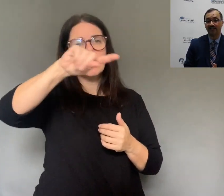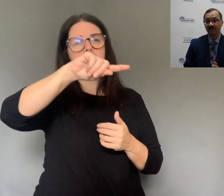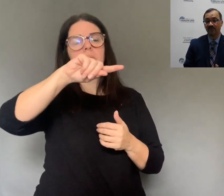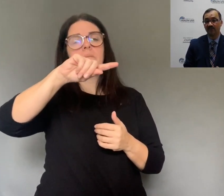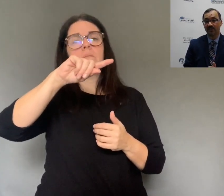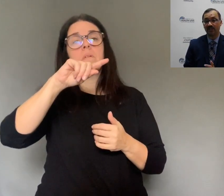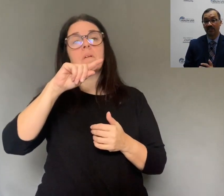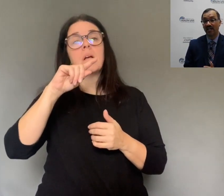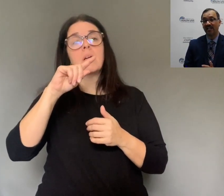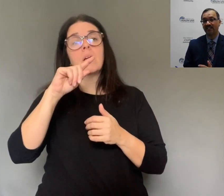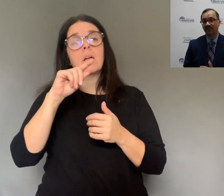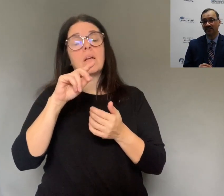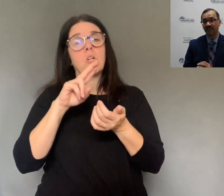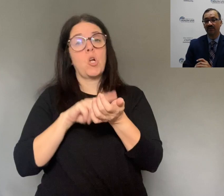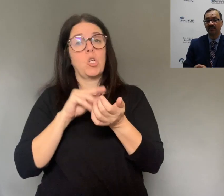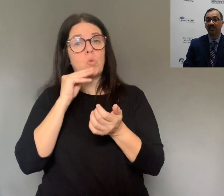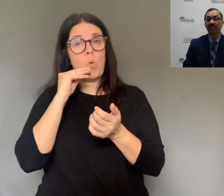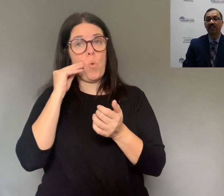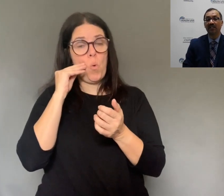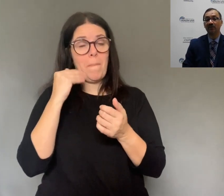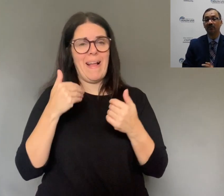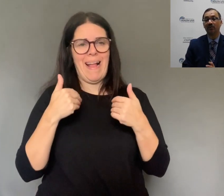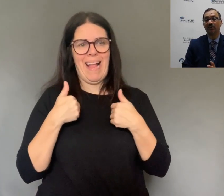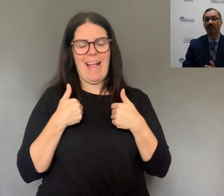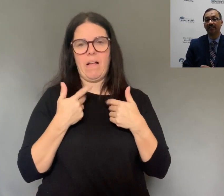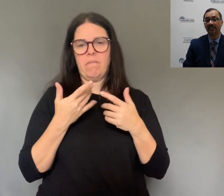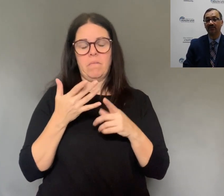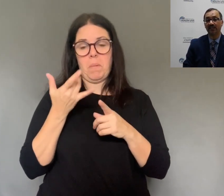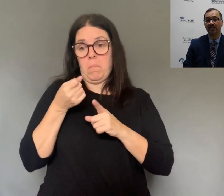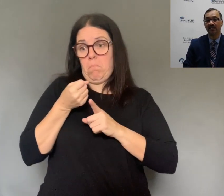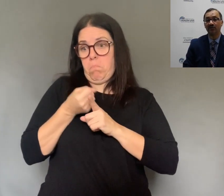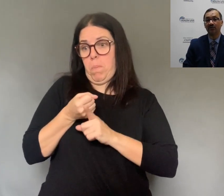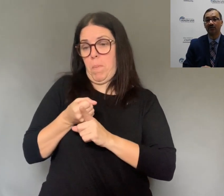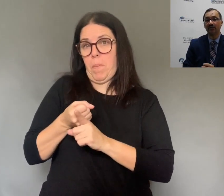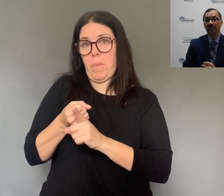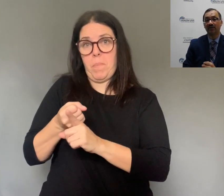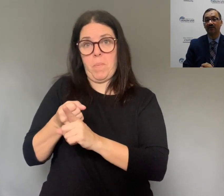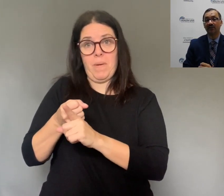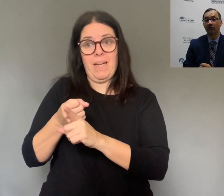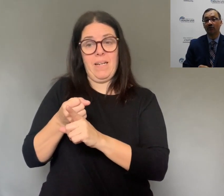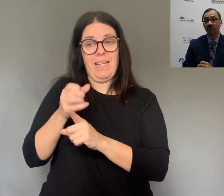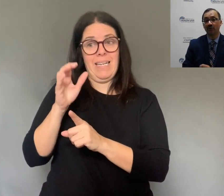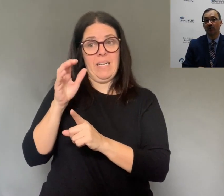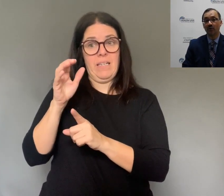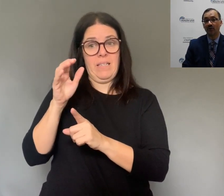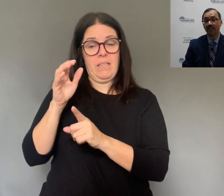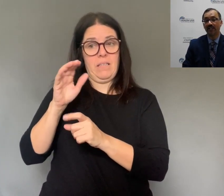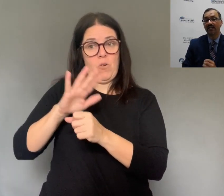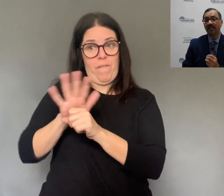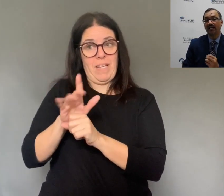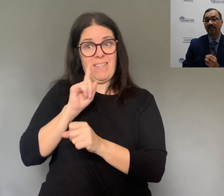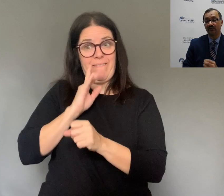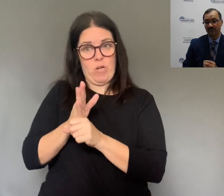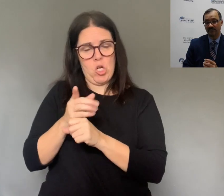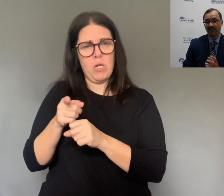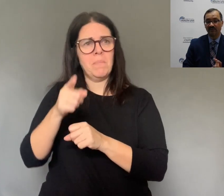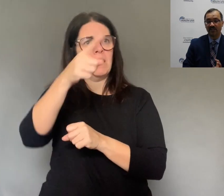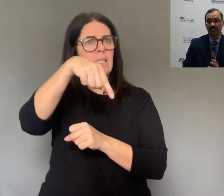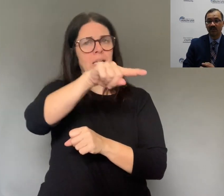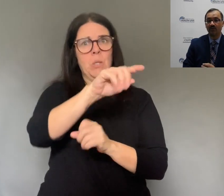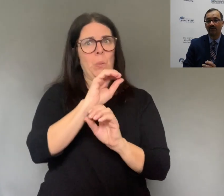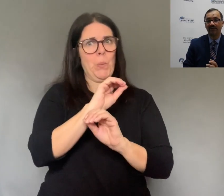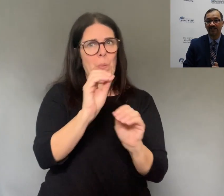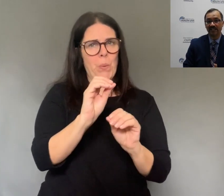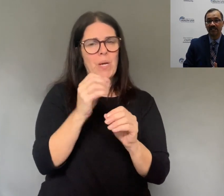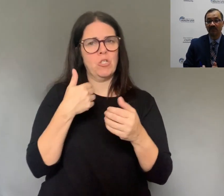mild symptoms or had severe symptoms. It was more on the ability to for the homes to cohort those people. And when I